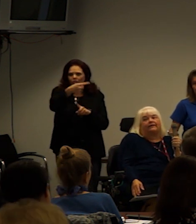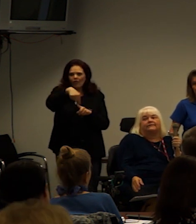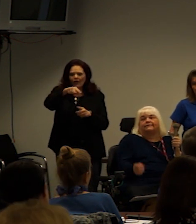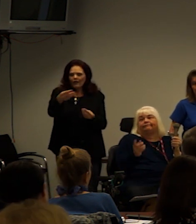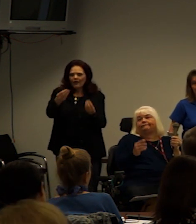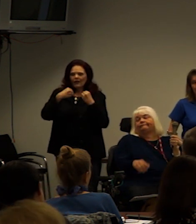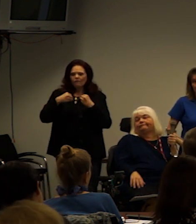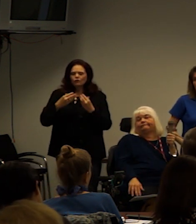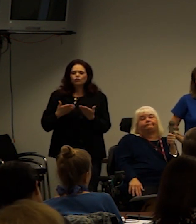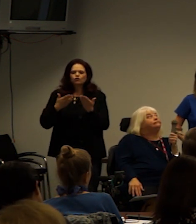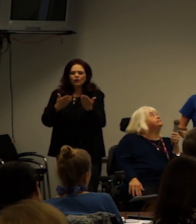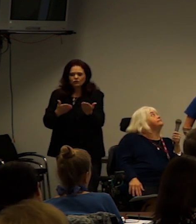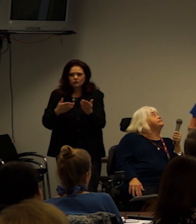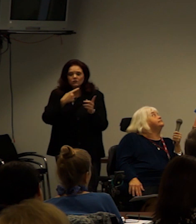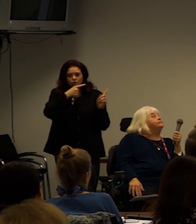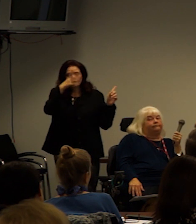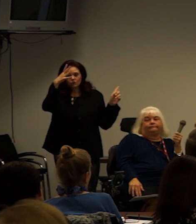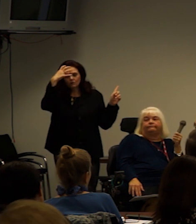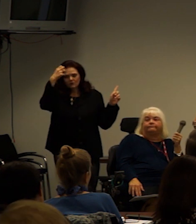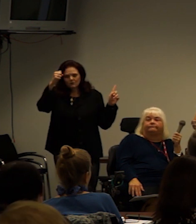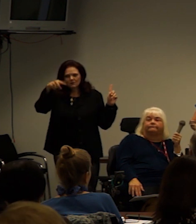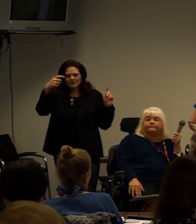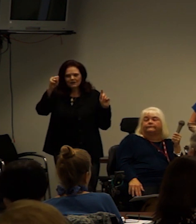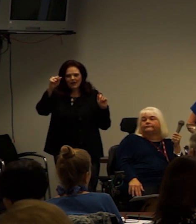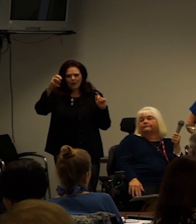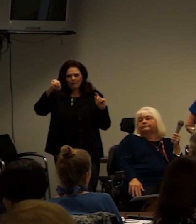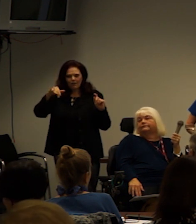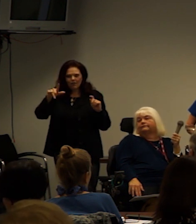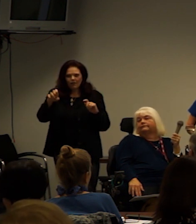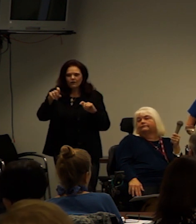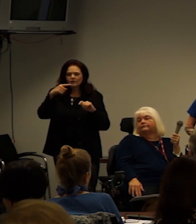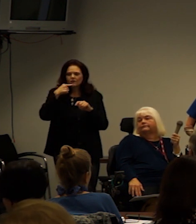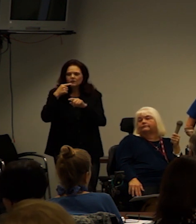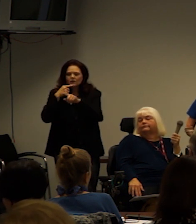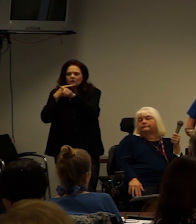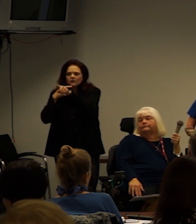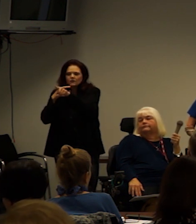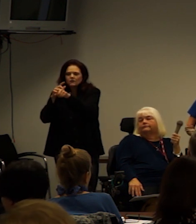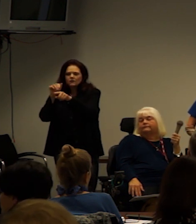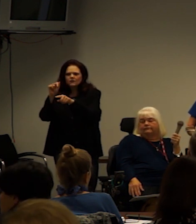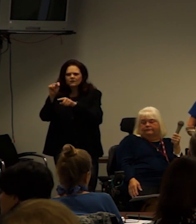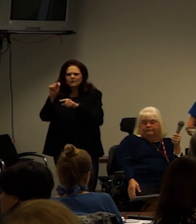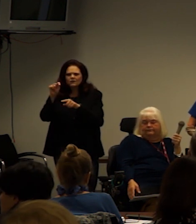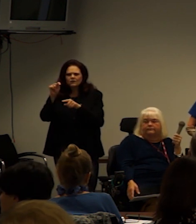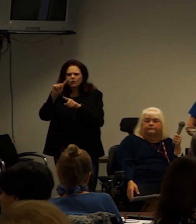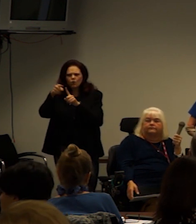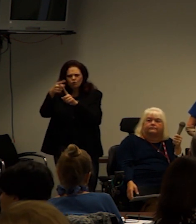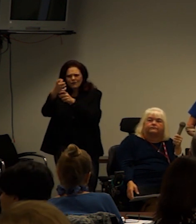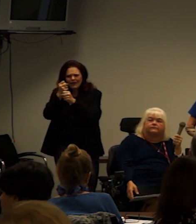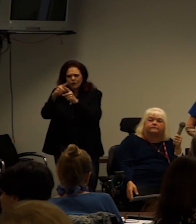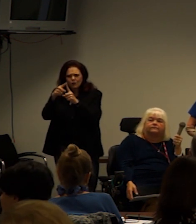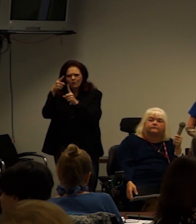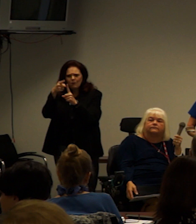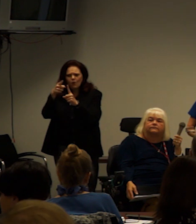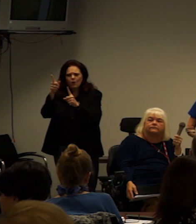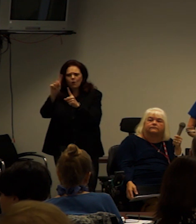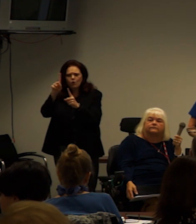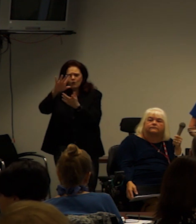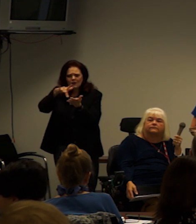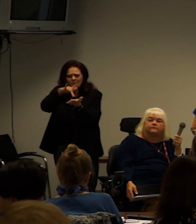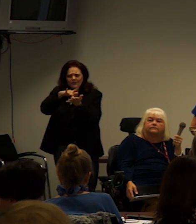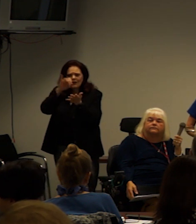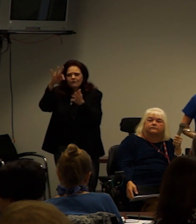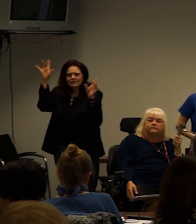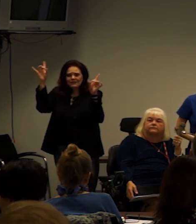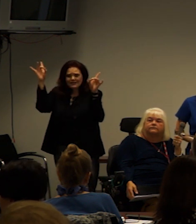have ideas. Because I'm going to remember that. Shella? I would suggest always remember, if you get to the point where you are in the middle of a